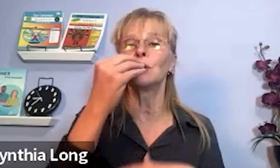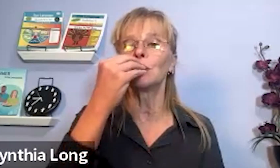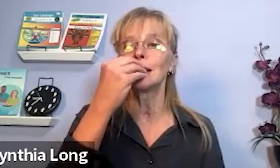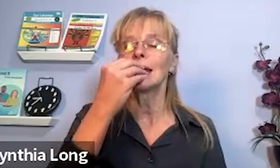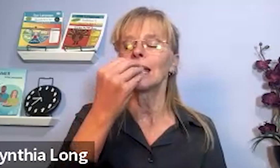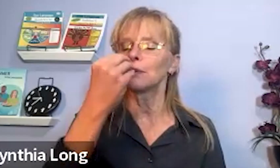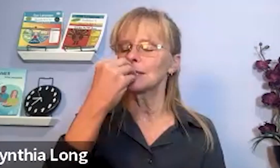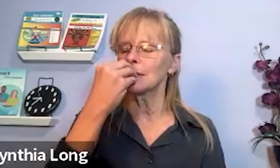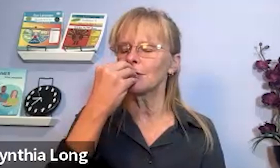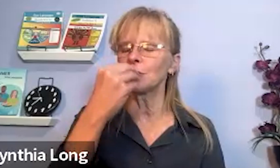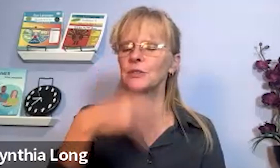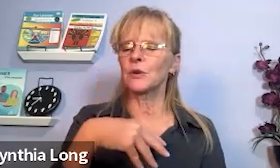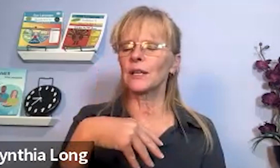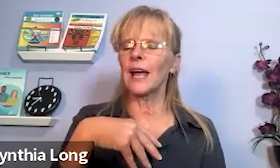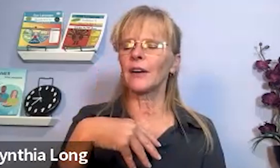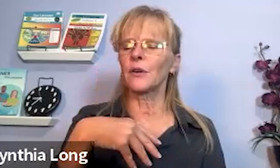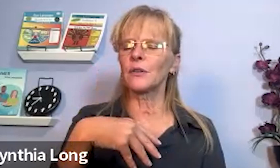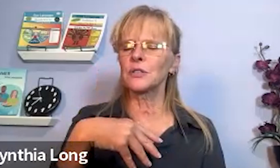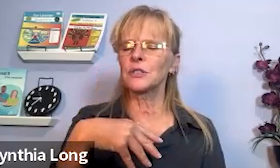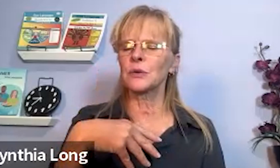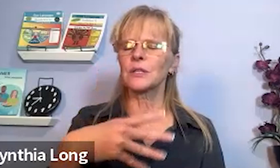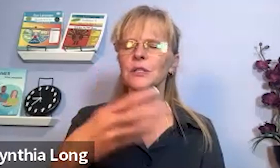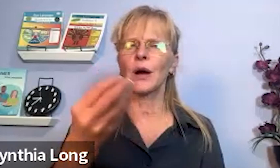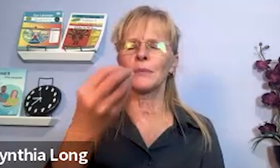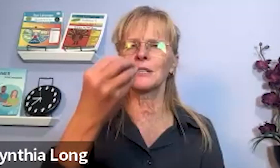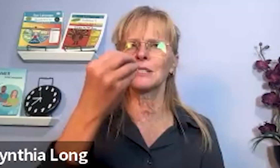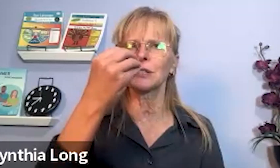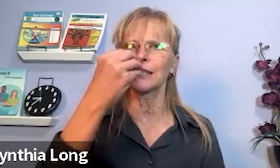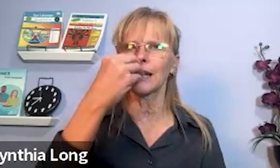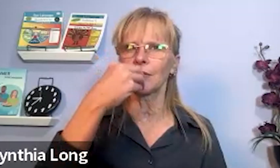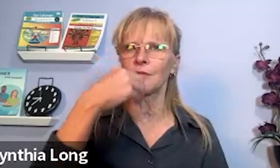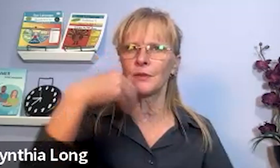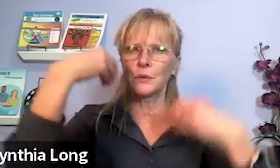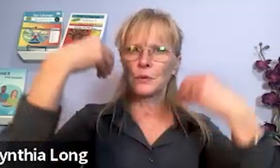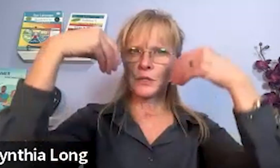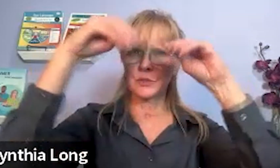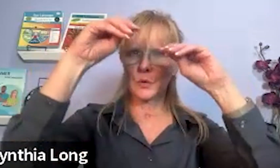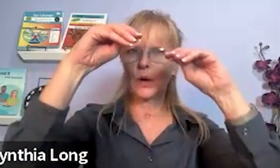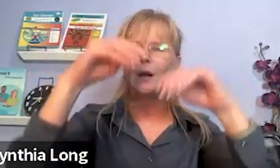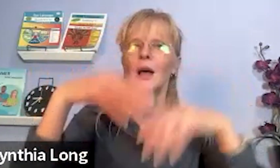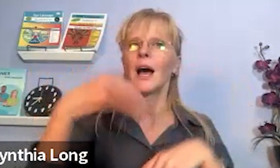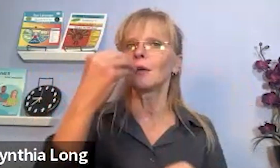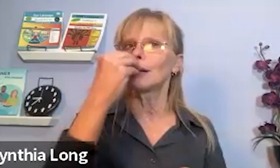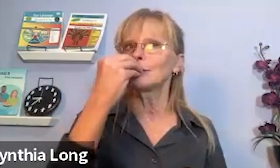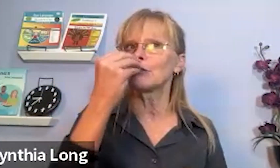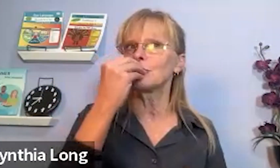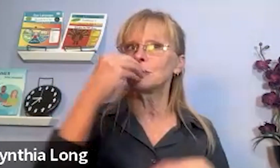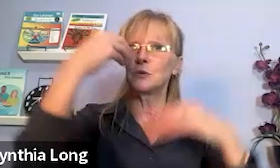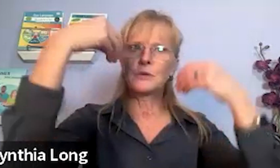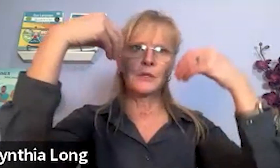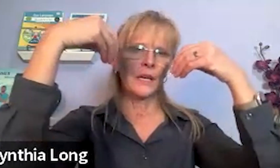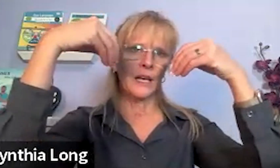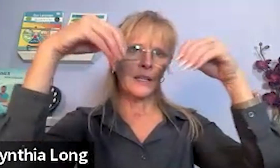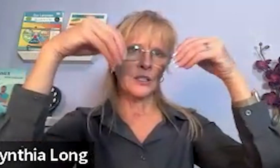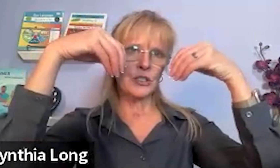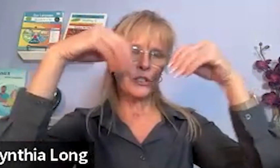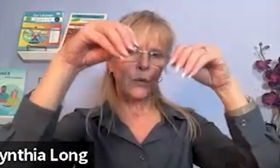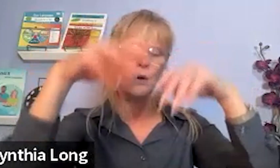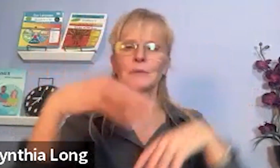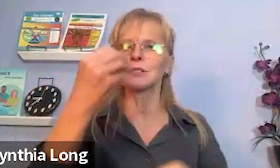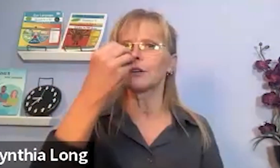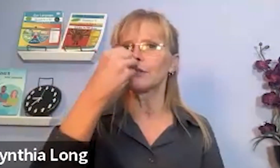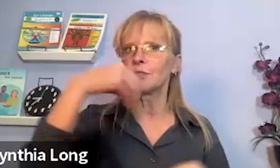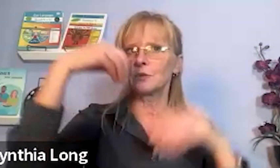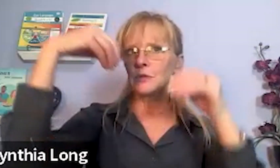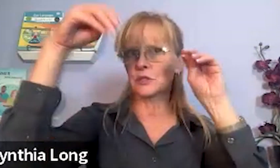oh, food. It was some food store. Yeah, grocery store. So I'm just going to sign food store. I don't have to go food and then